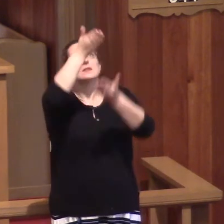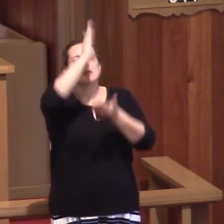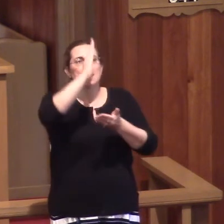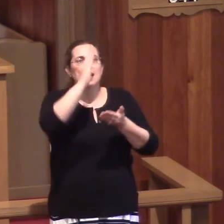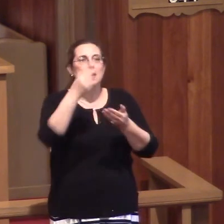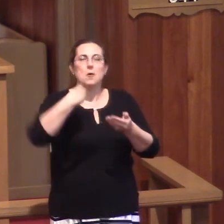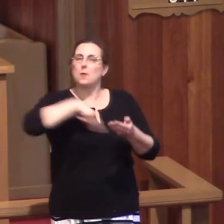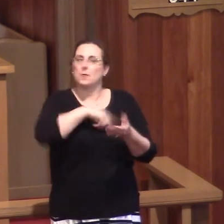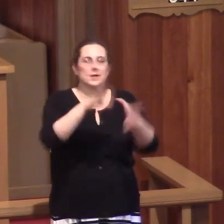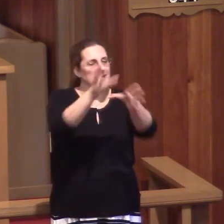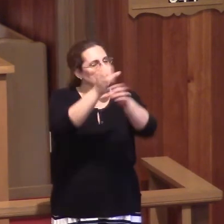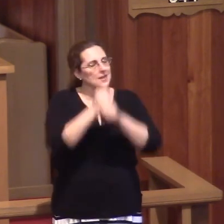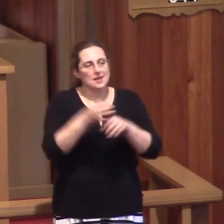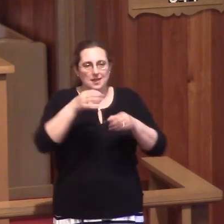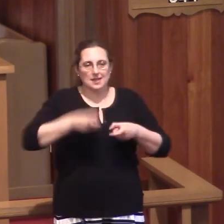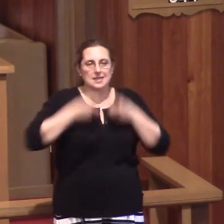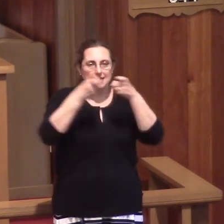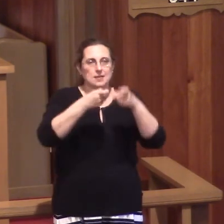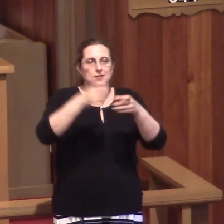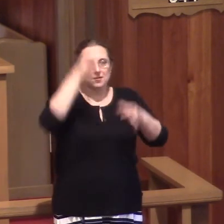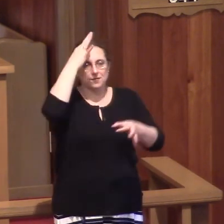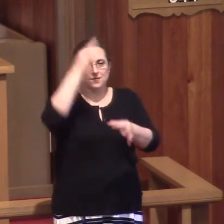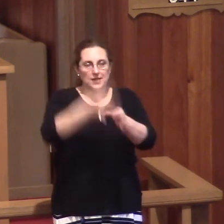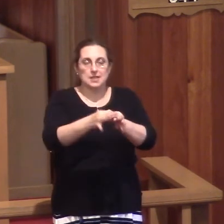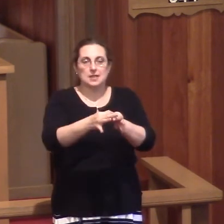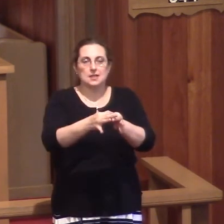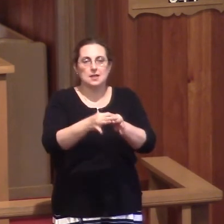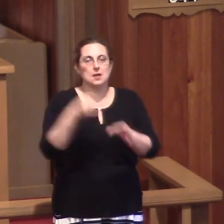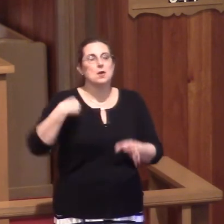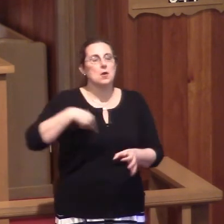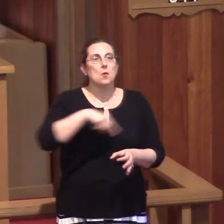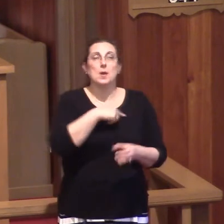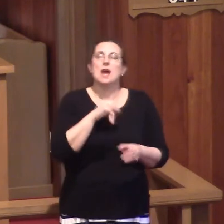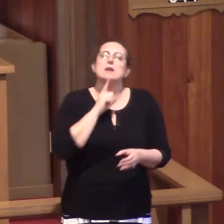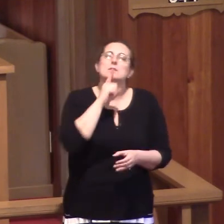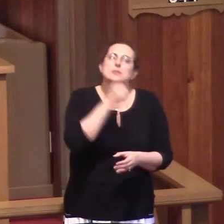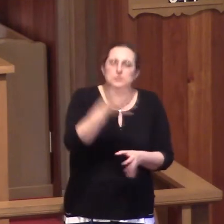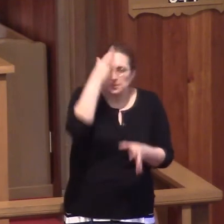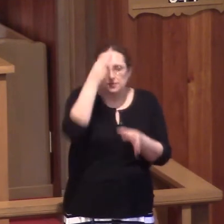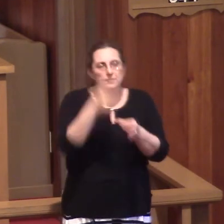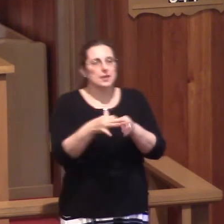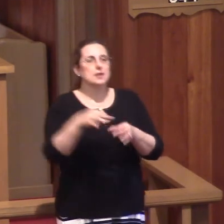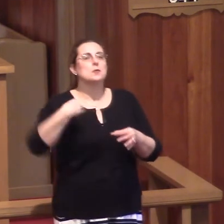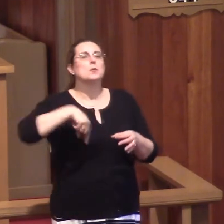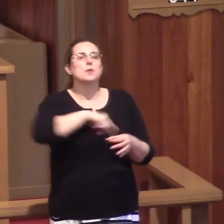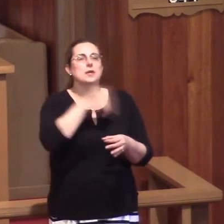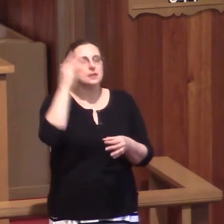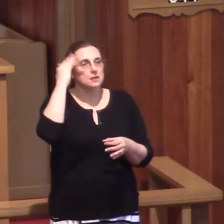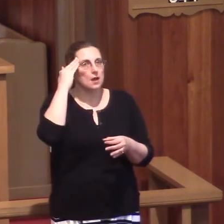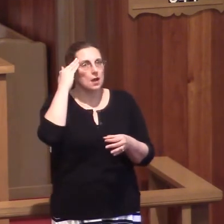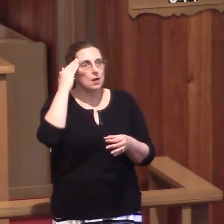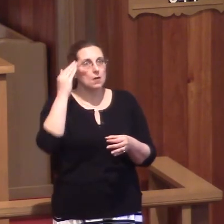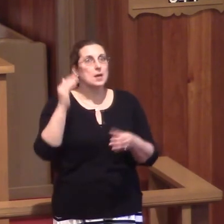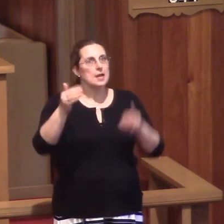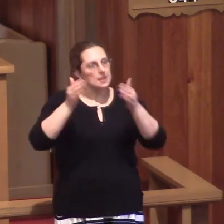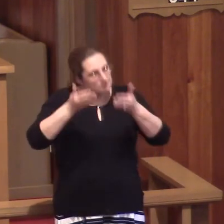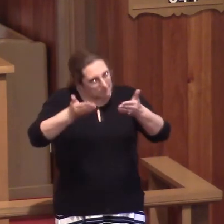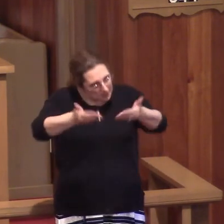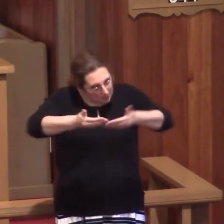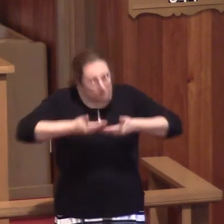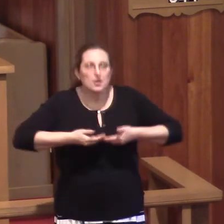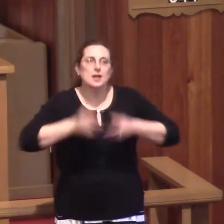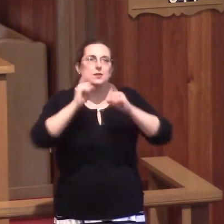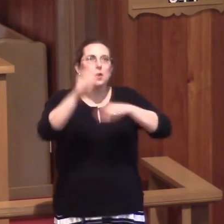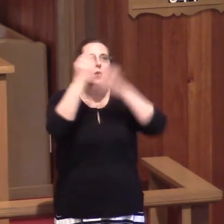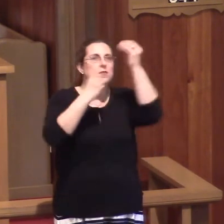Given the gift Of faith. We have the sure And certain faith That we know That we are Invited to the feast And we